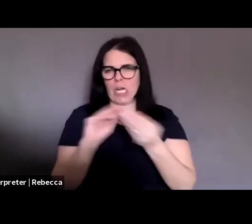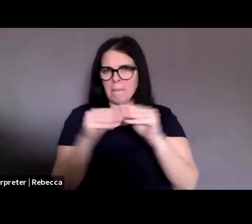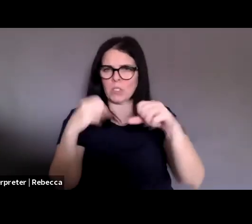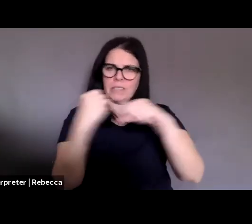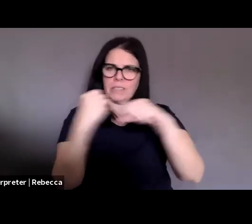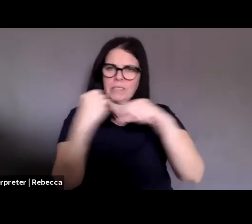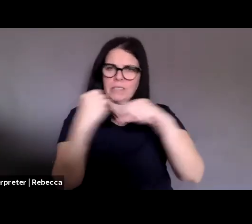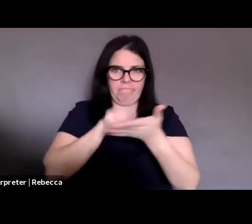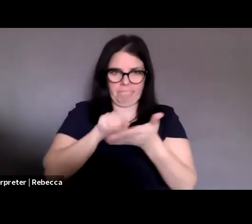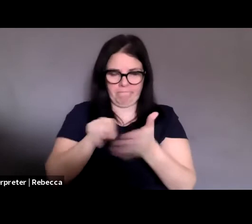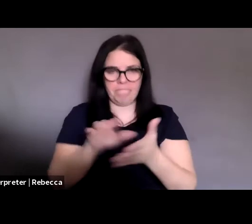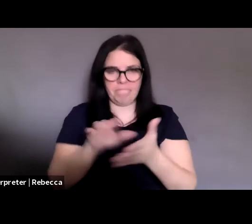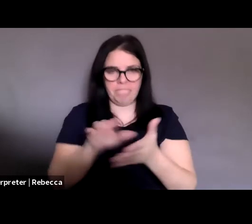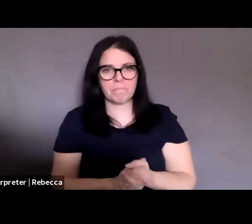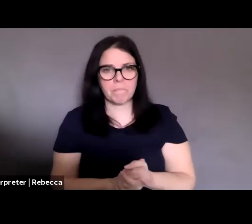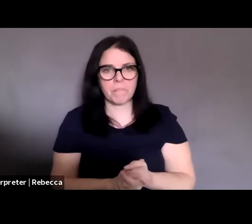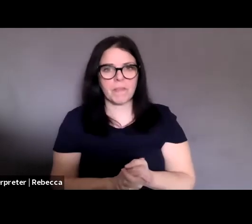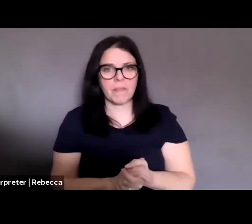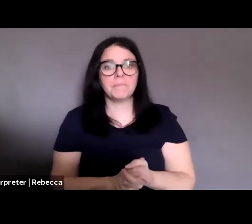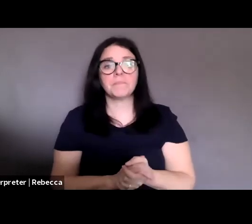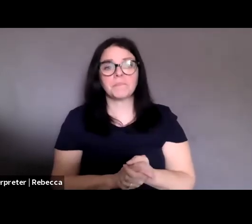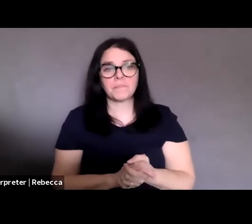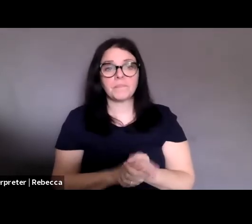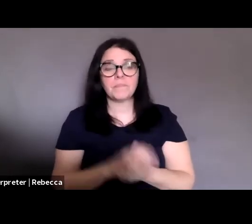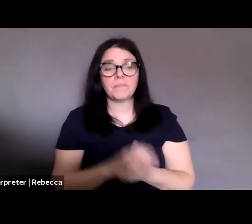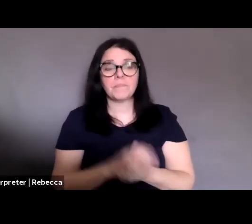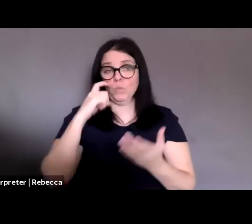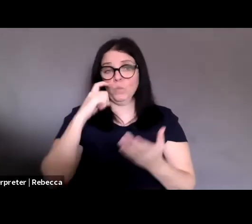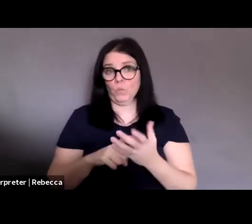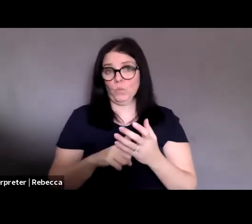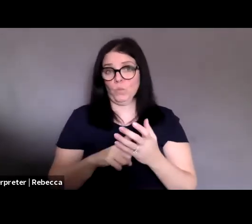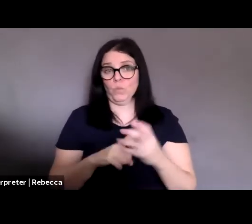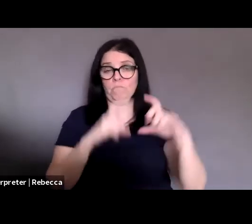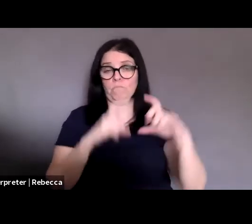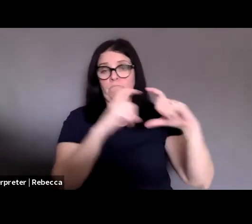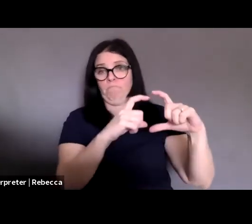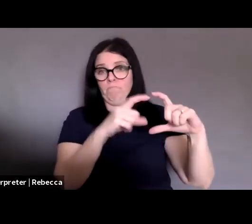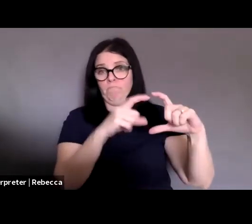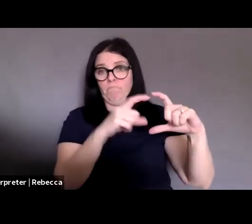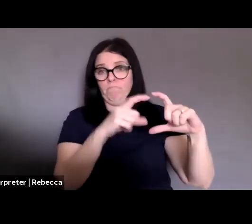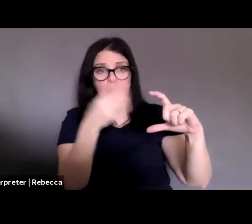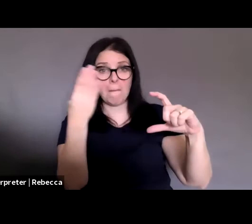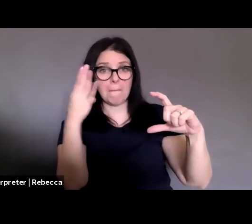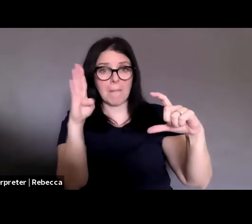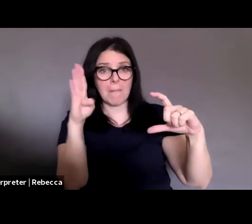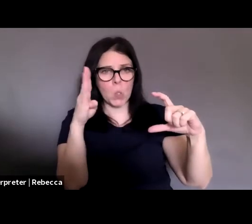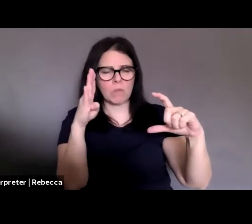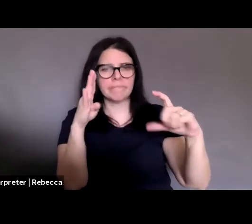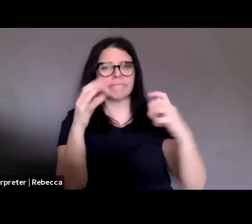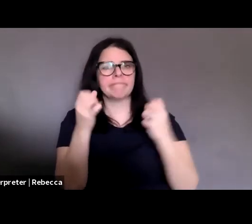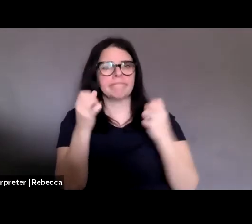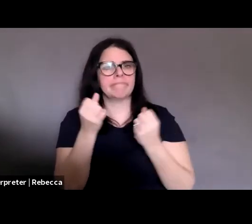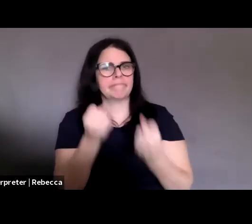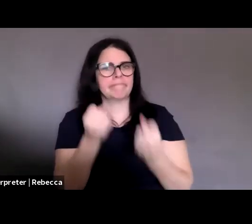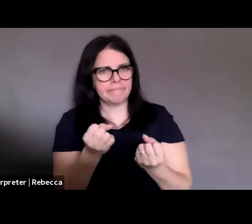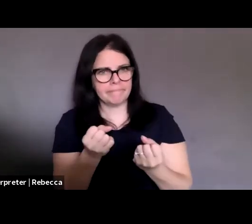father. What we see here in blue is that courts were far more apt to